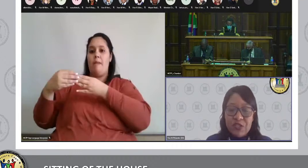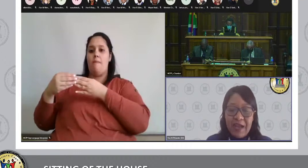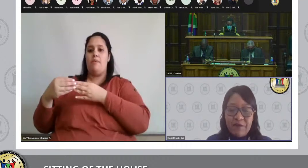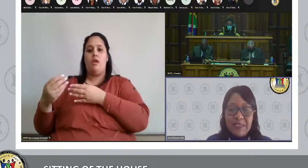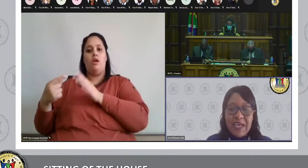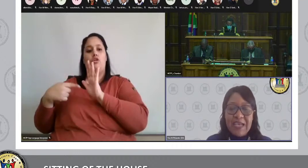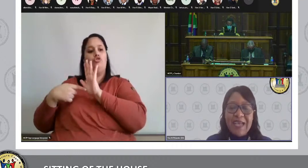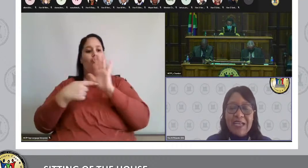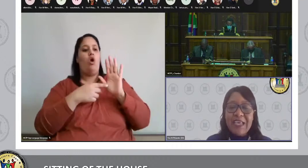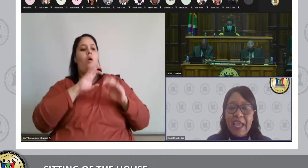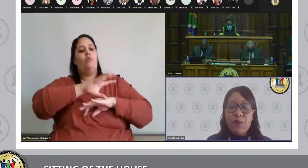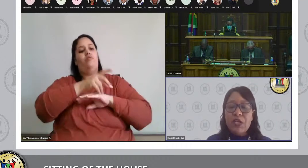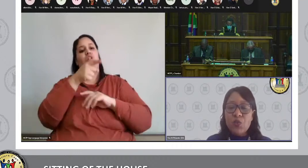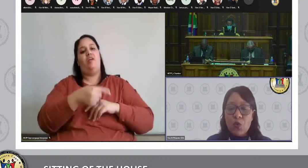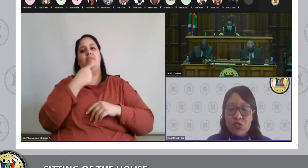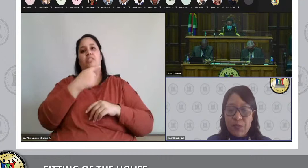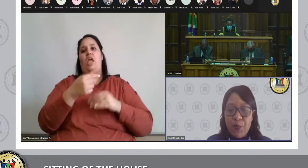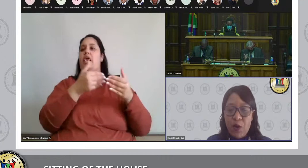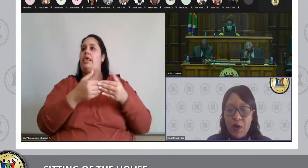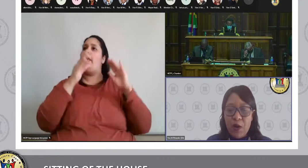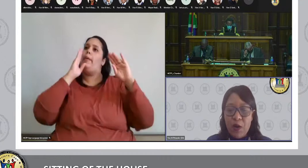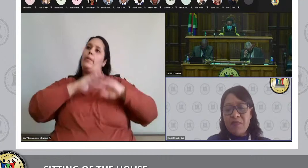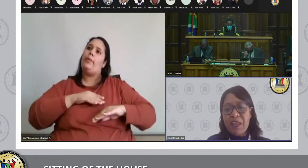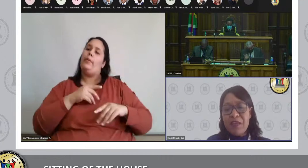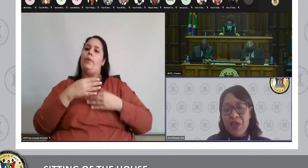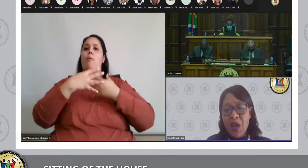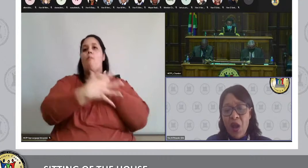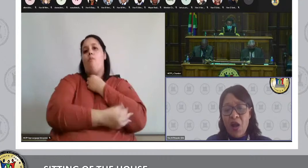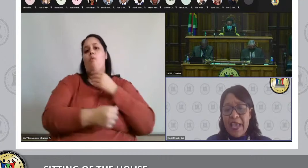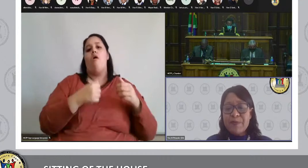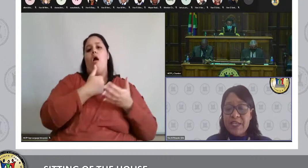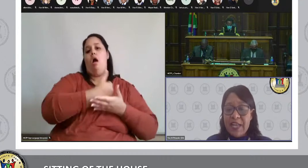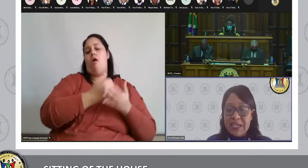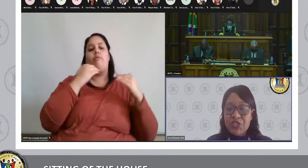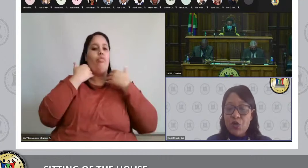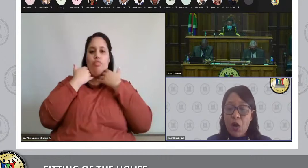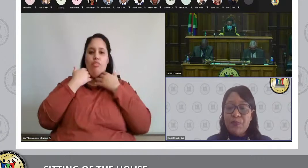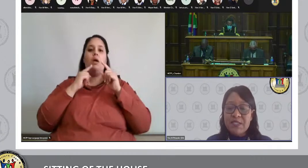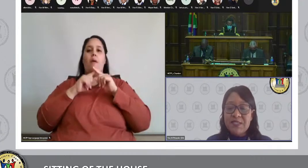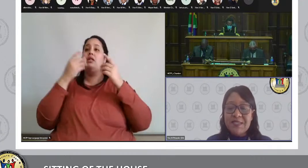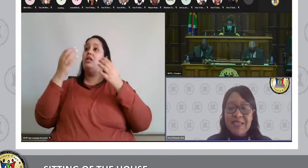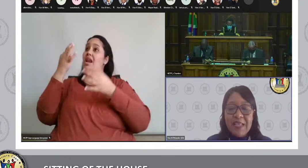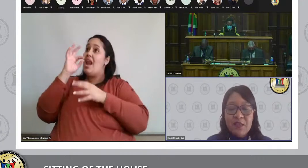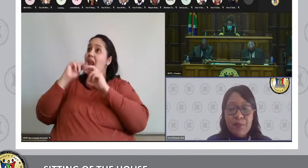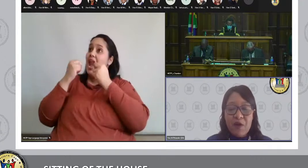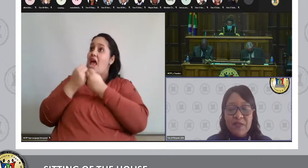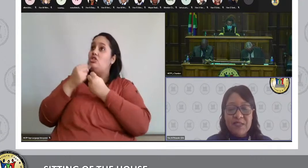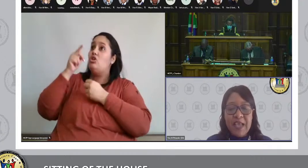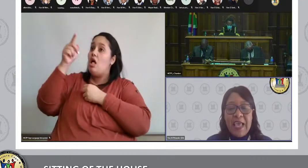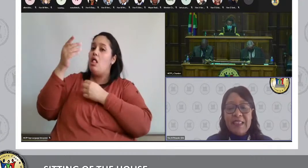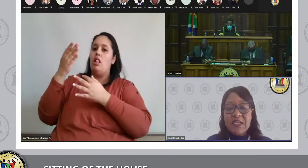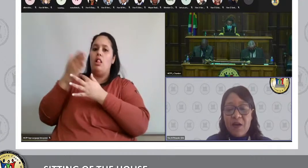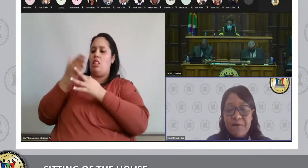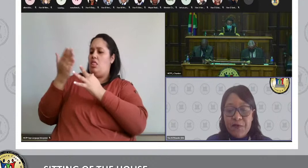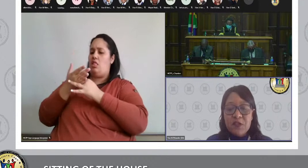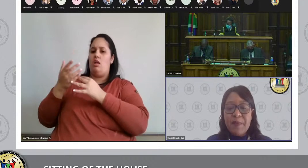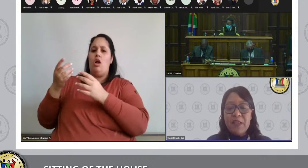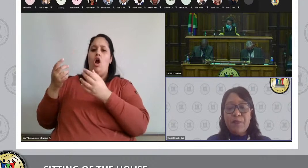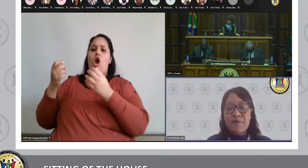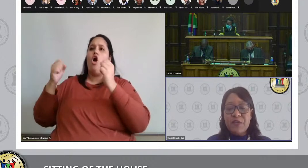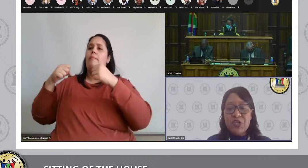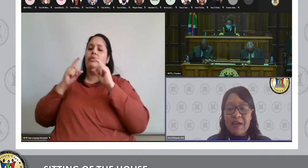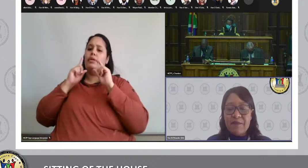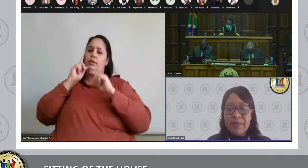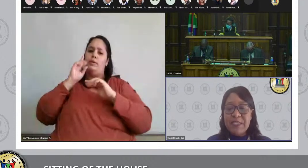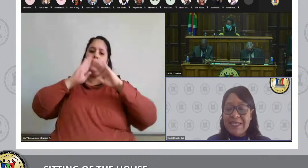the provincial government as uncaring towards the poor. There are gaps in national competencies in the province that are filled